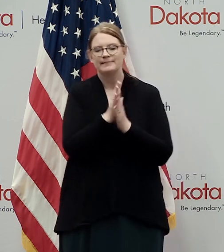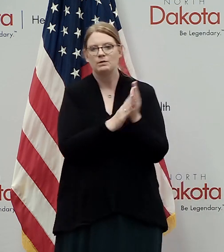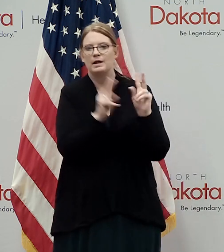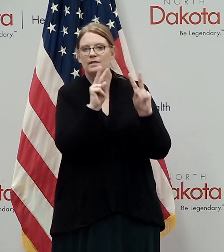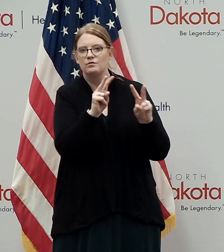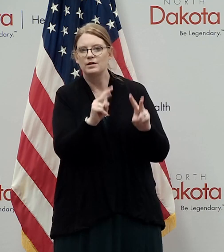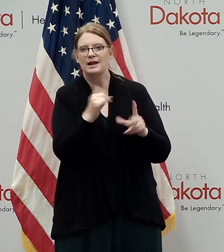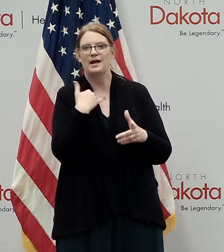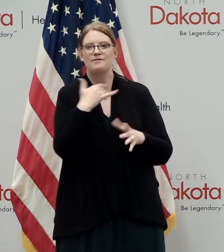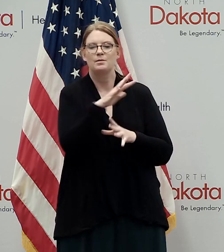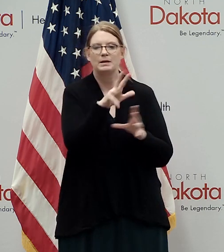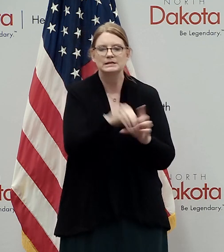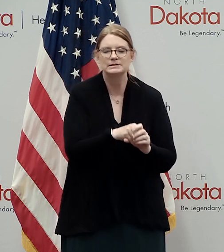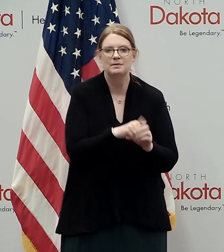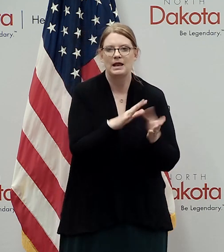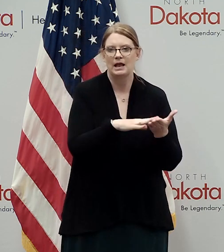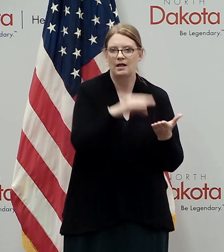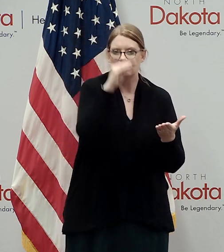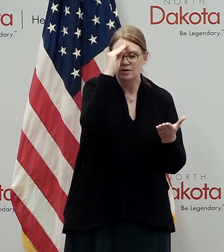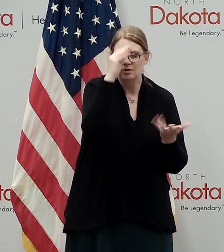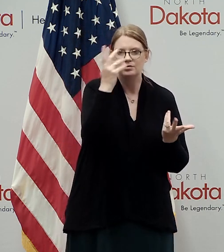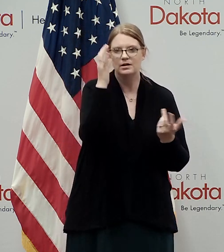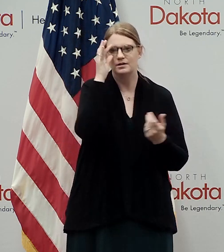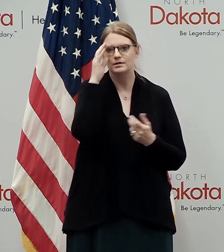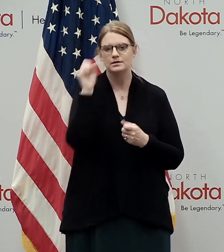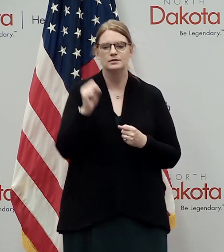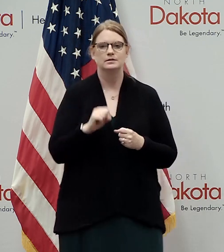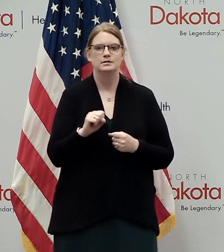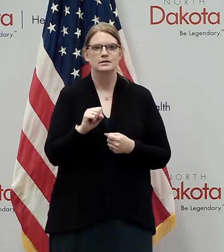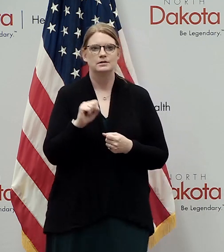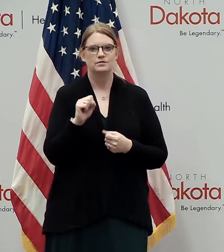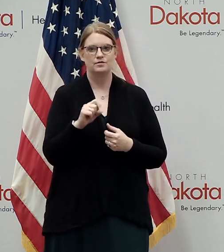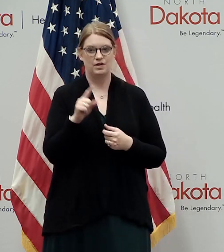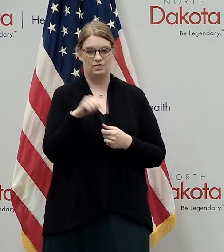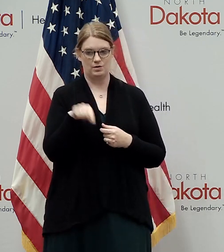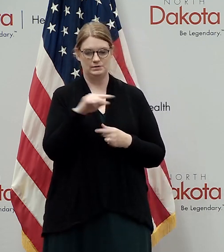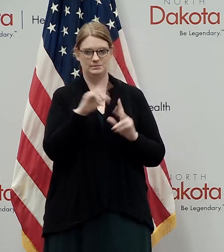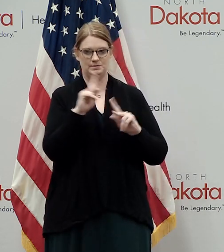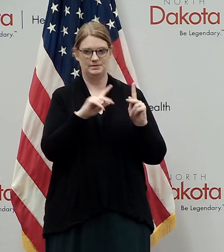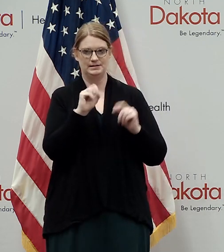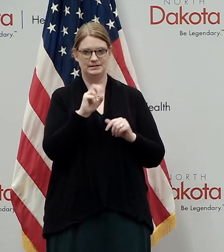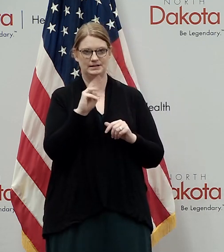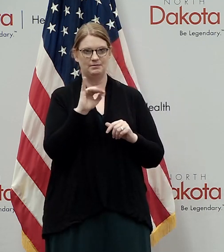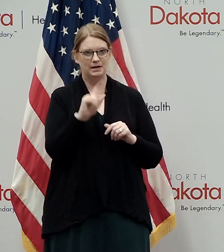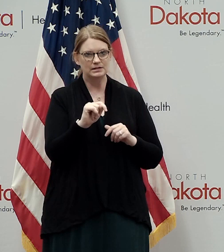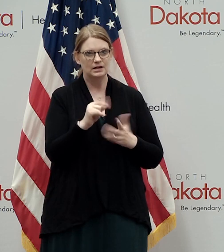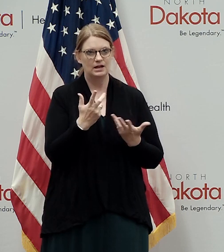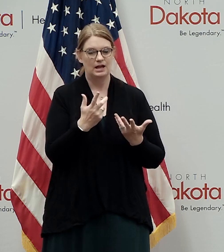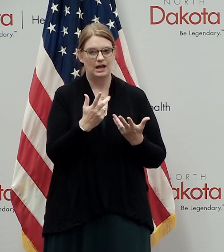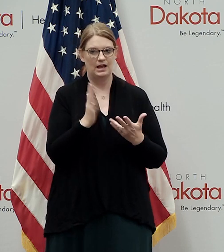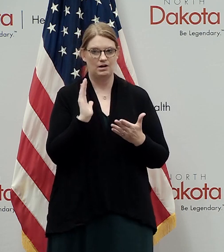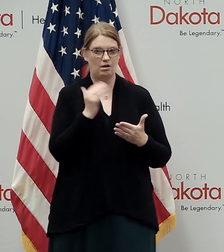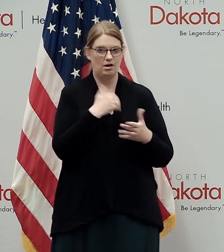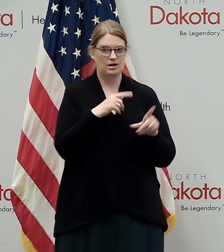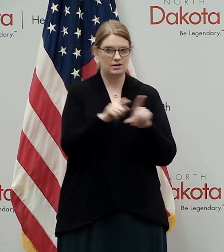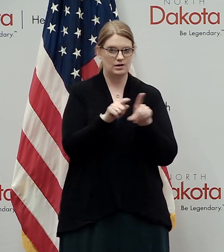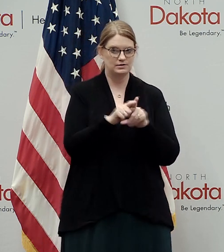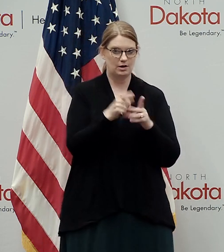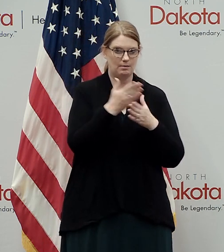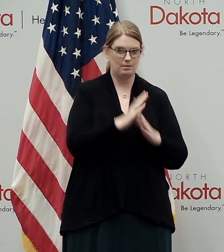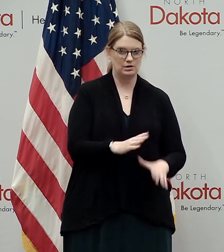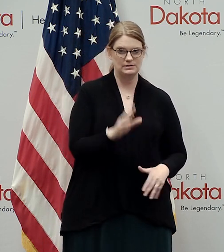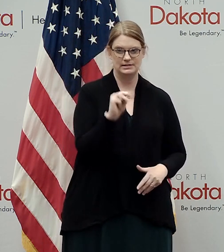you participate and learn. But due to the summit, for those that are tuning in here and for our partners in the